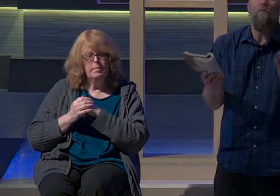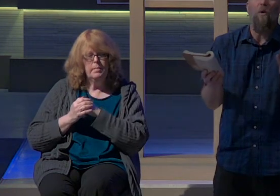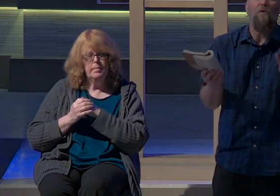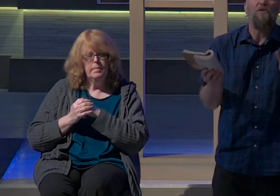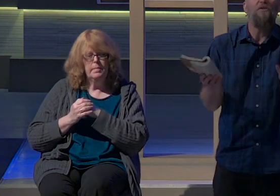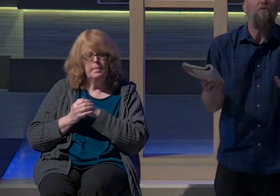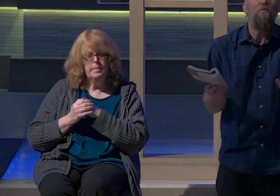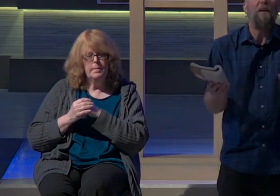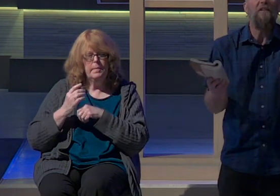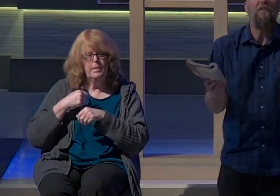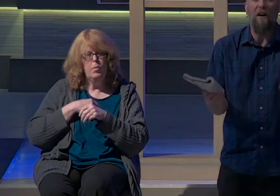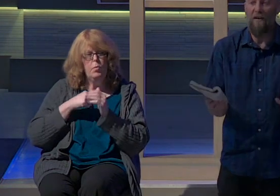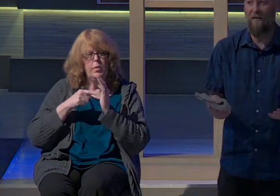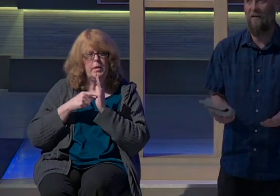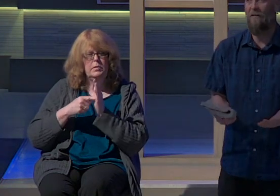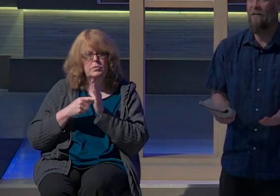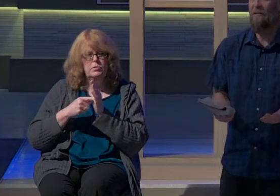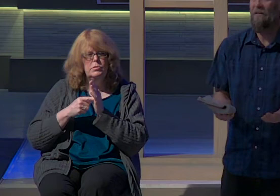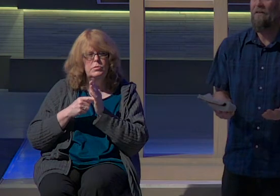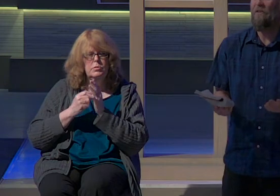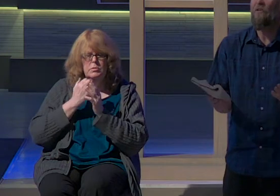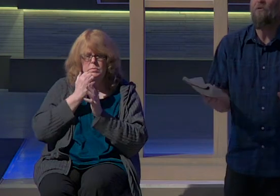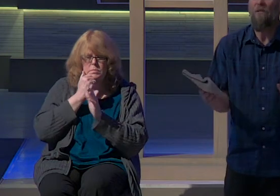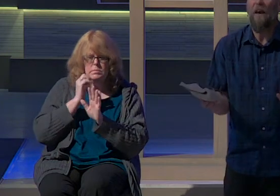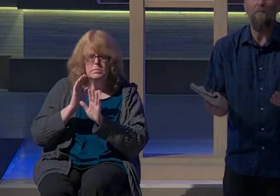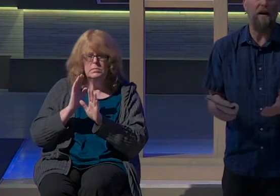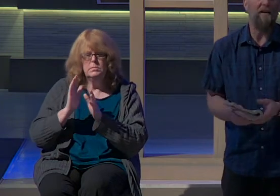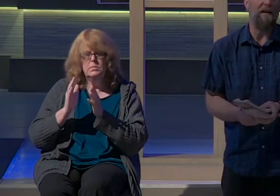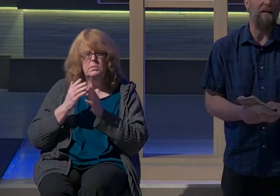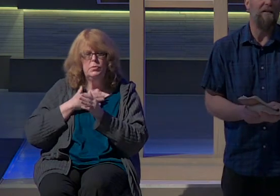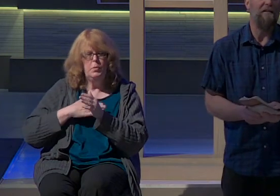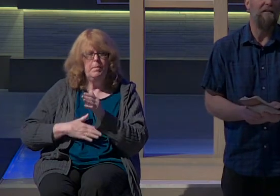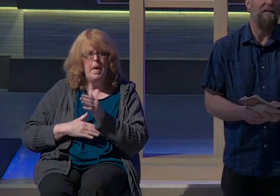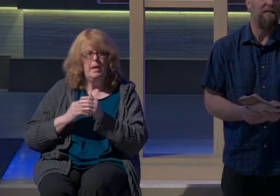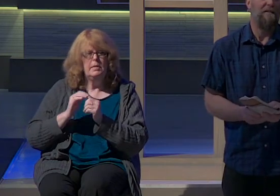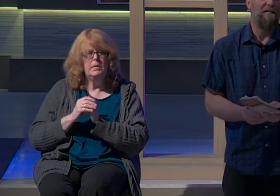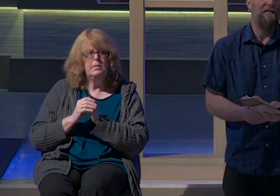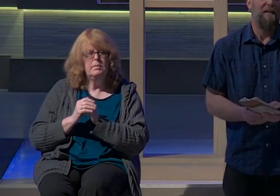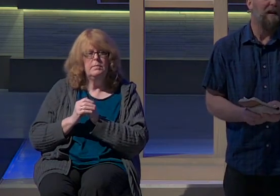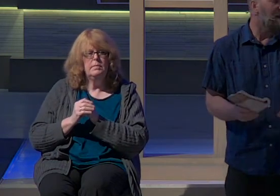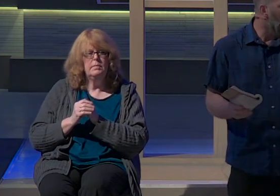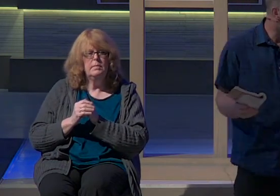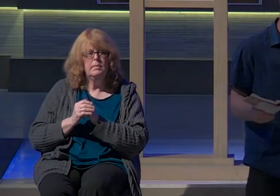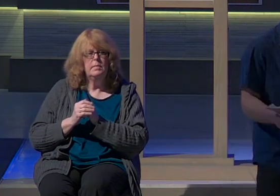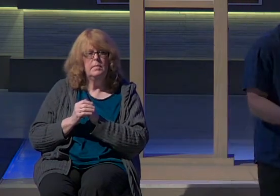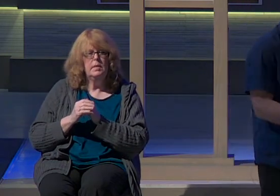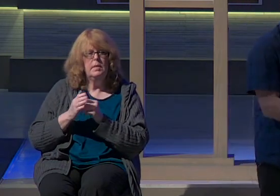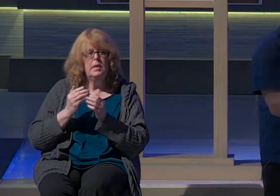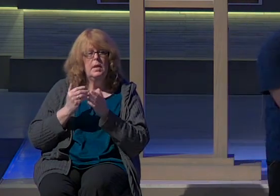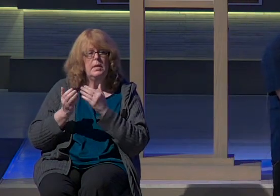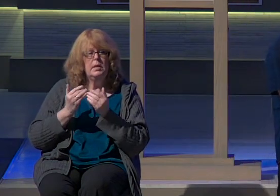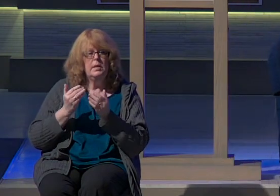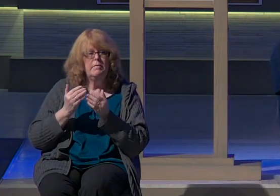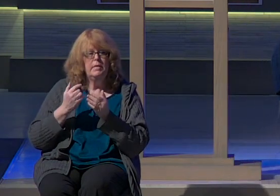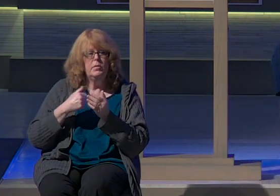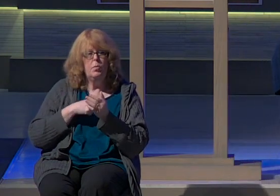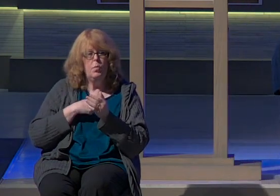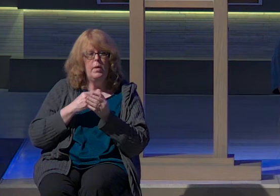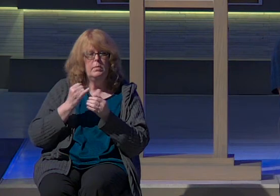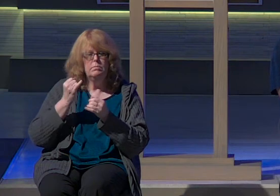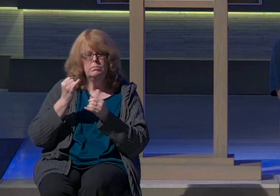We show regard to that body. And even when we